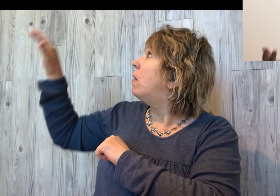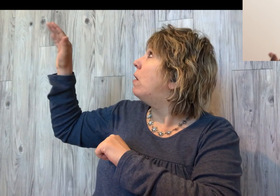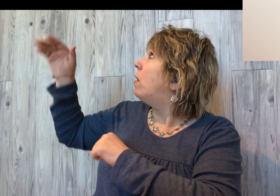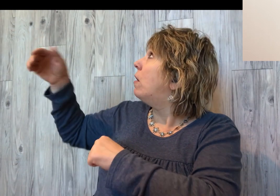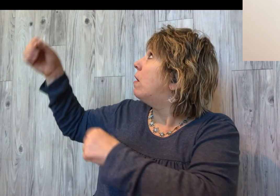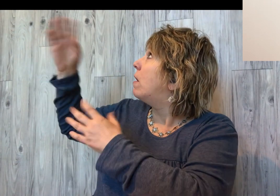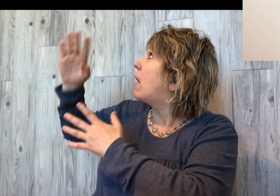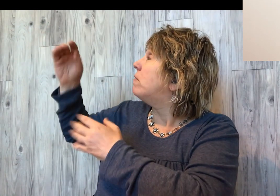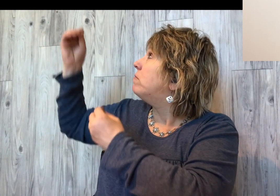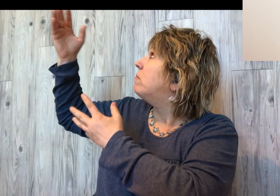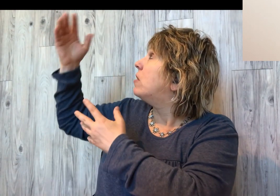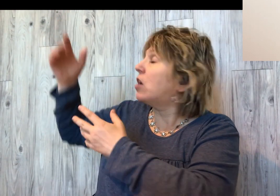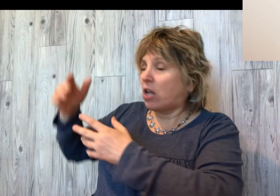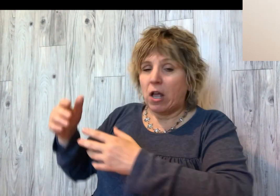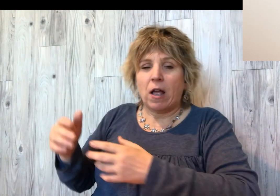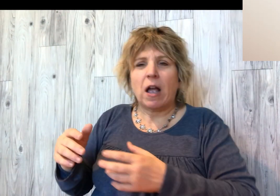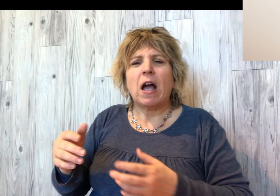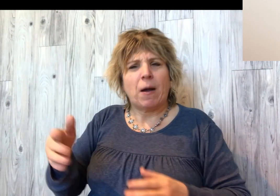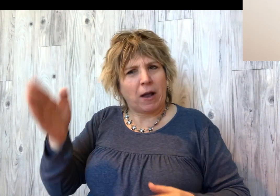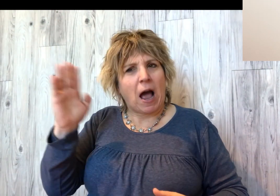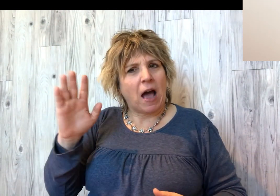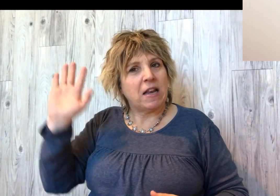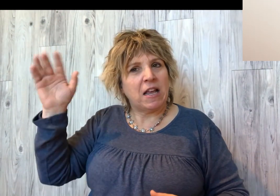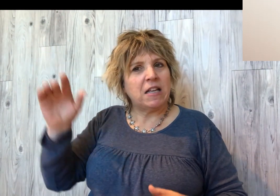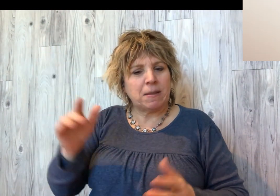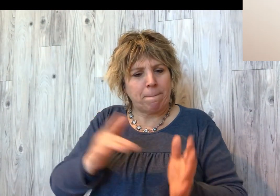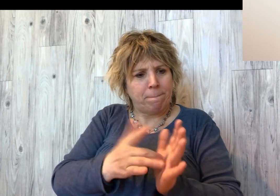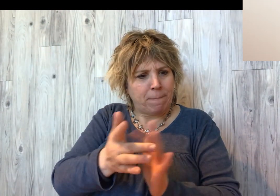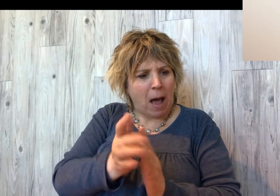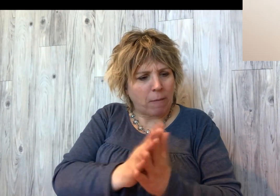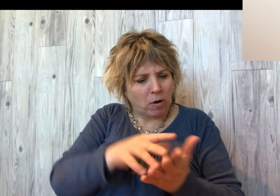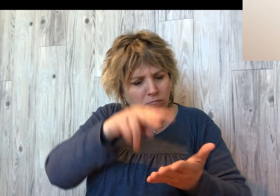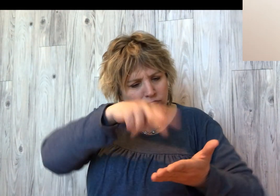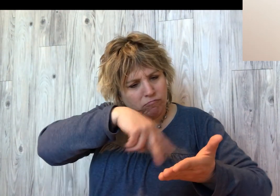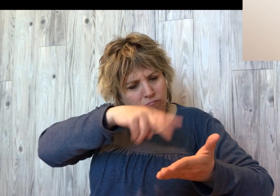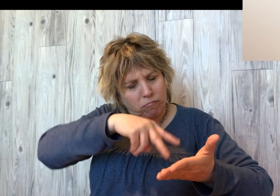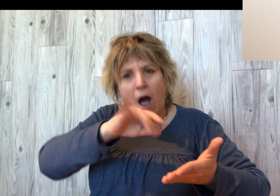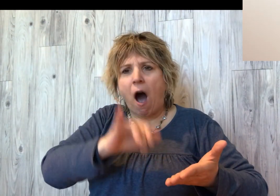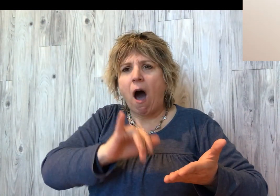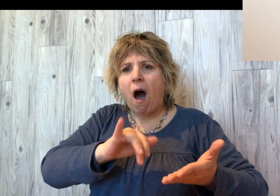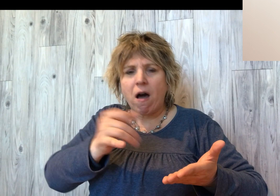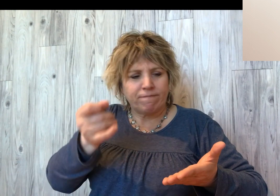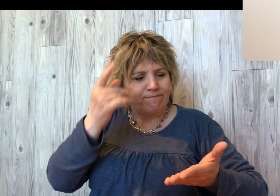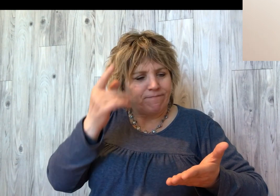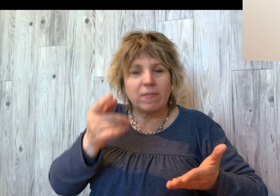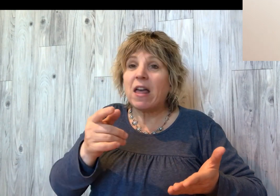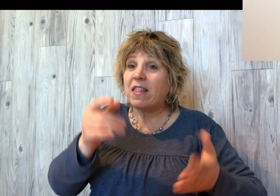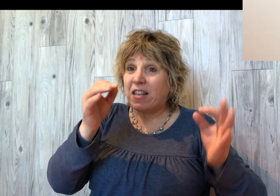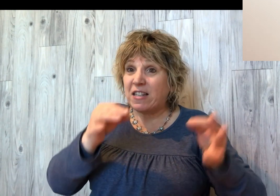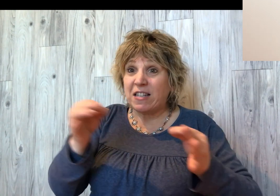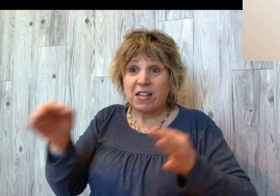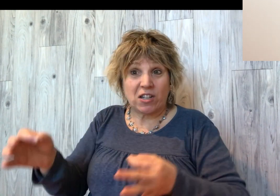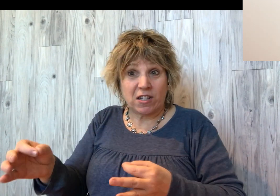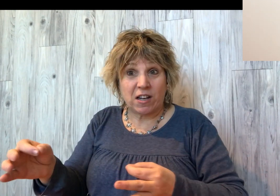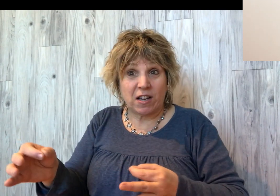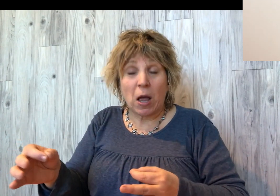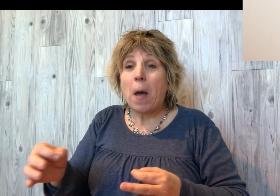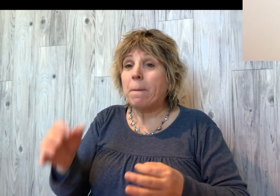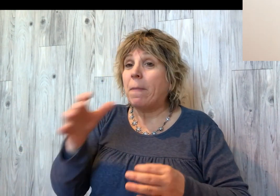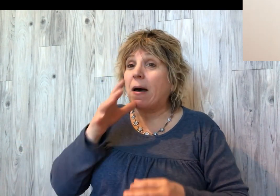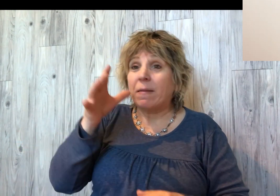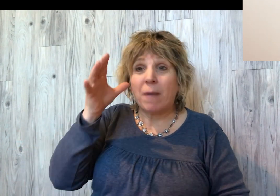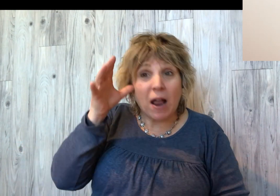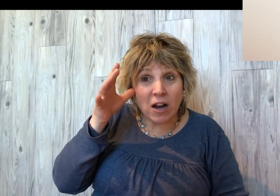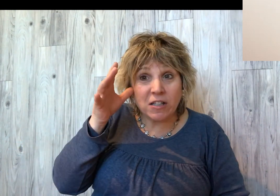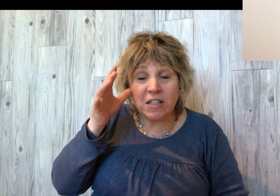who knows all things and is all wise. You're going to run those decisions by God's word through the Bible, and you're going to find out what the Bible says about those decisions. You're going to run these decisions by